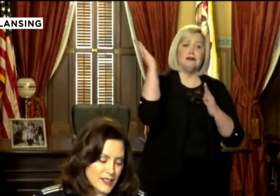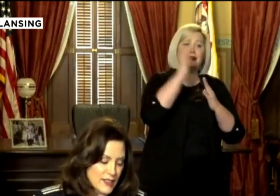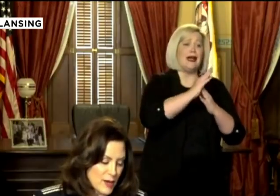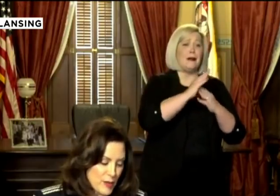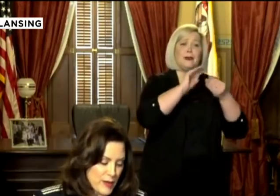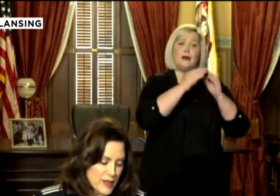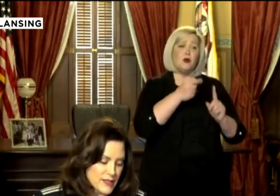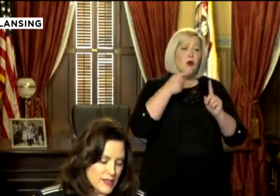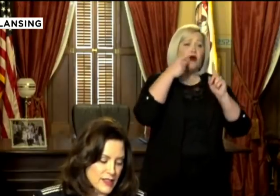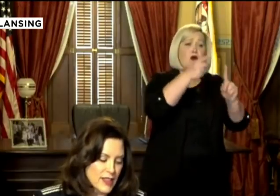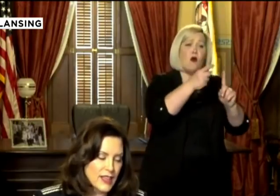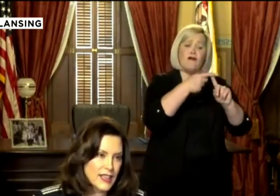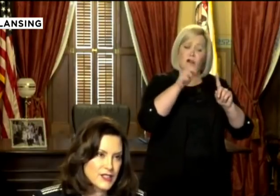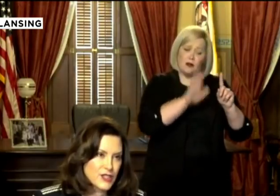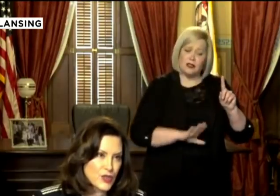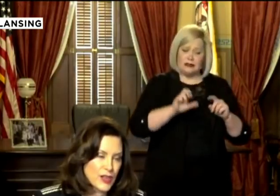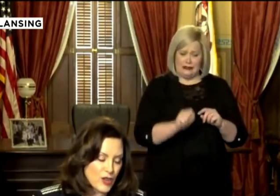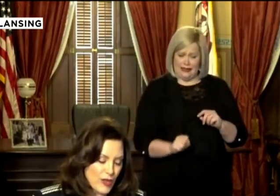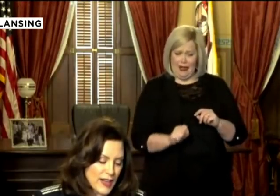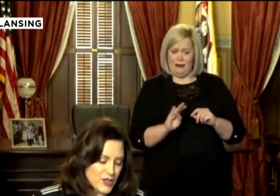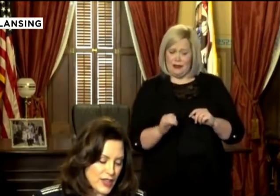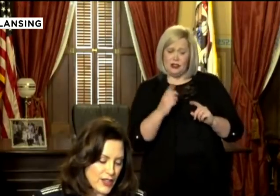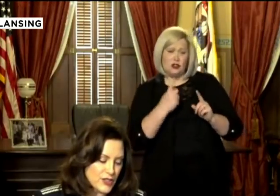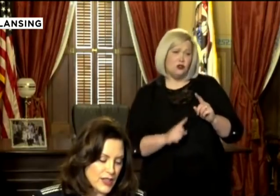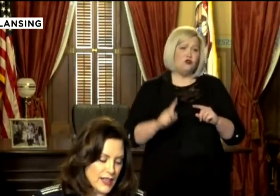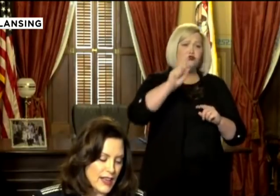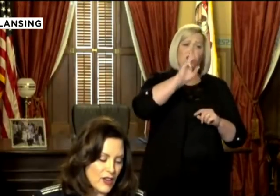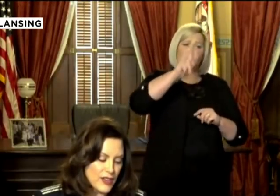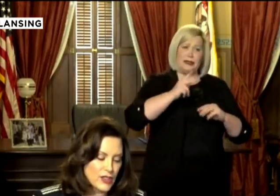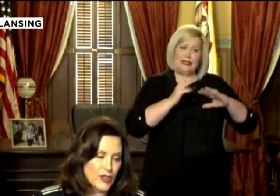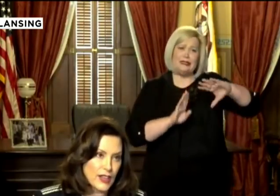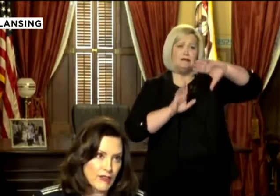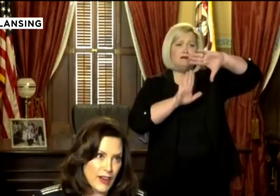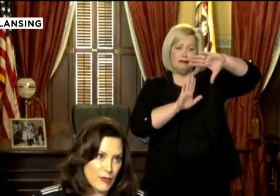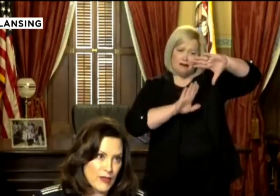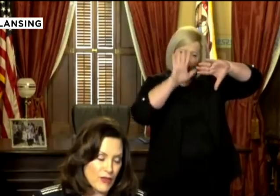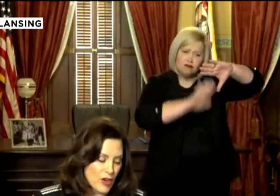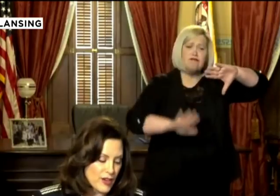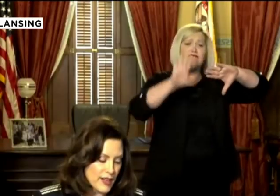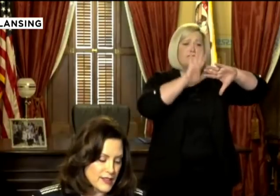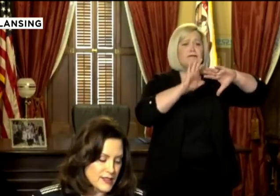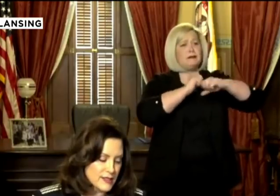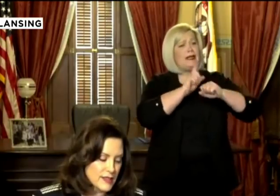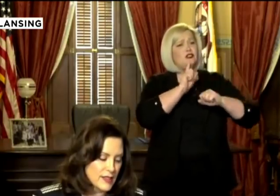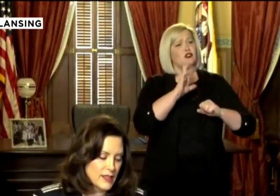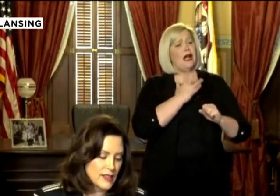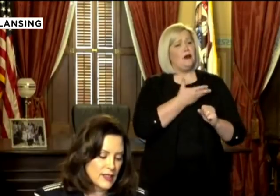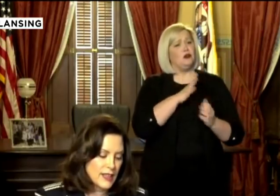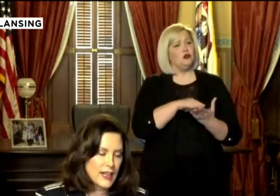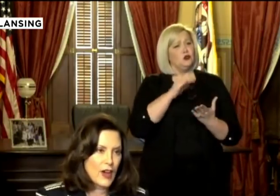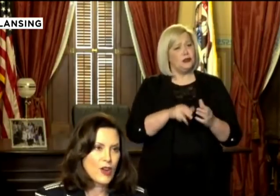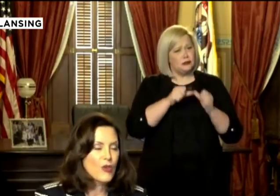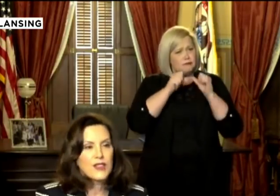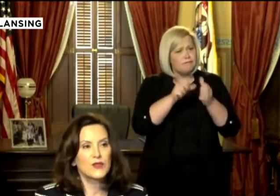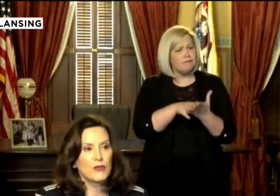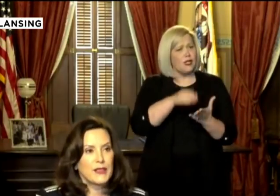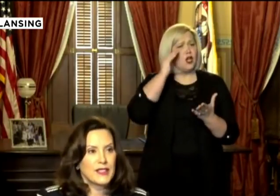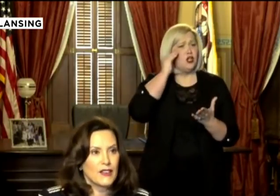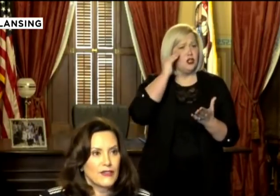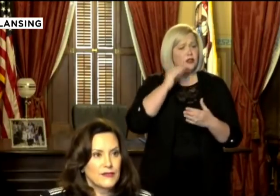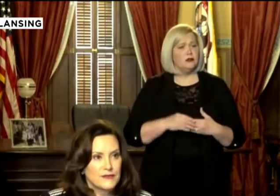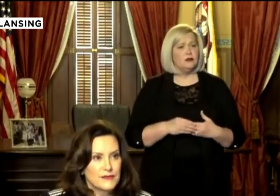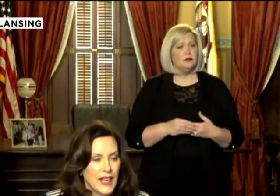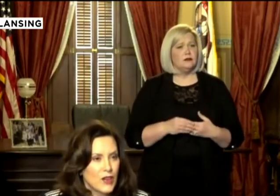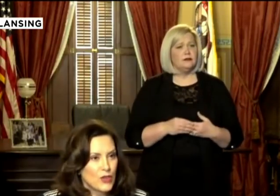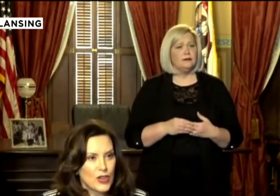to Holland to the Upper Peninsula is ensuring a great education and a healthy learning environment for our kids. Now, I know this will